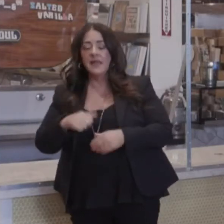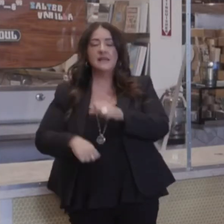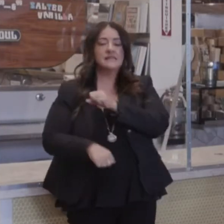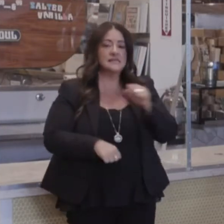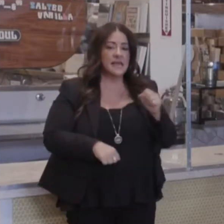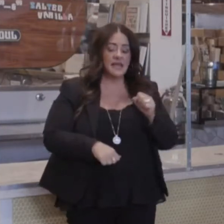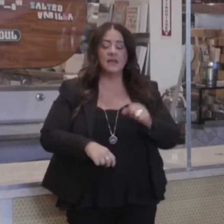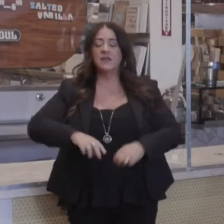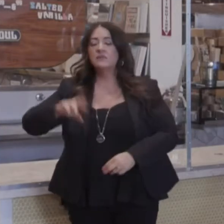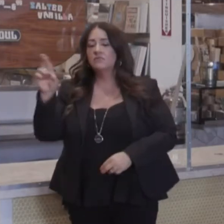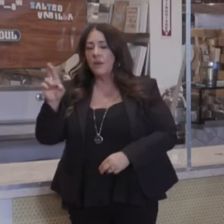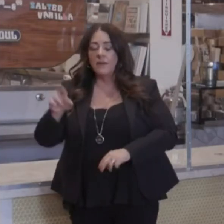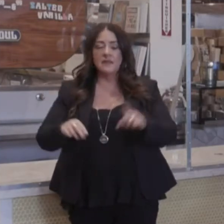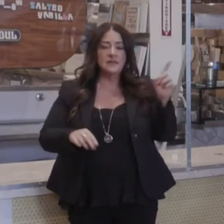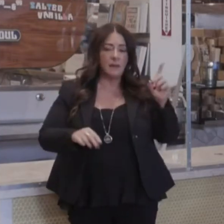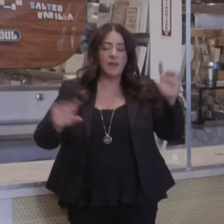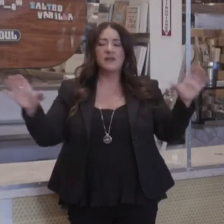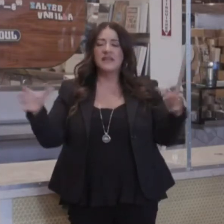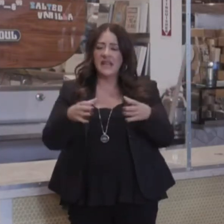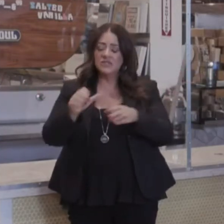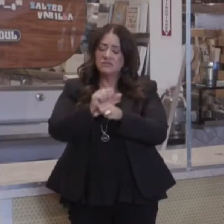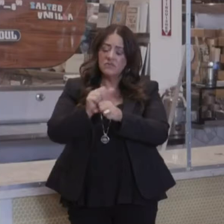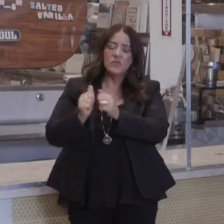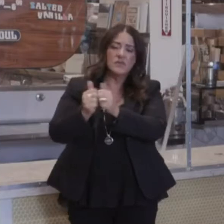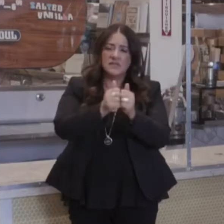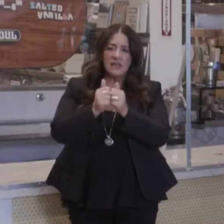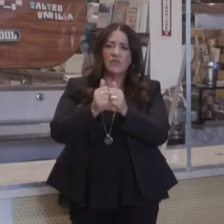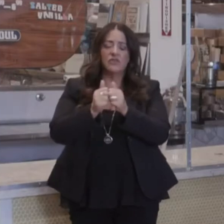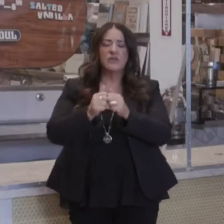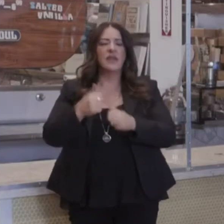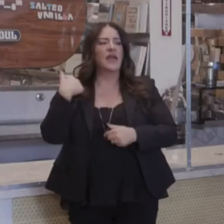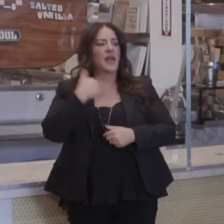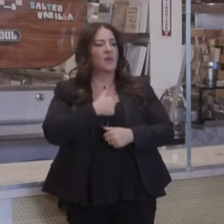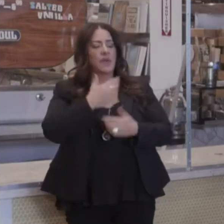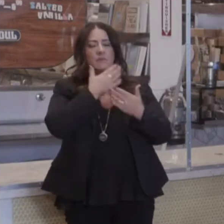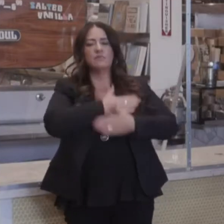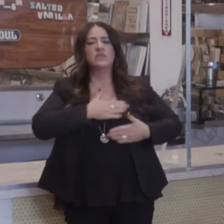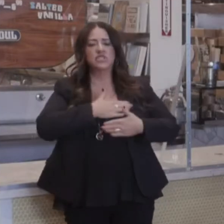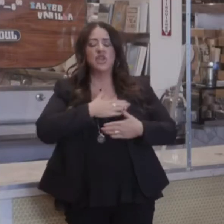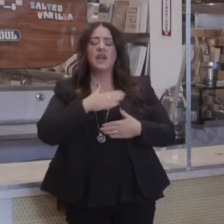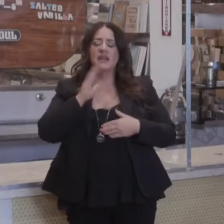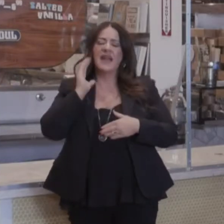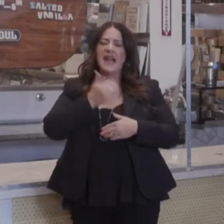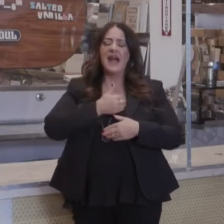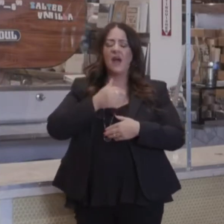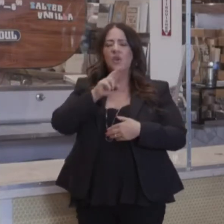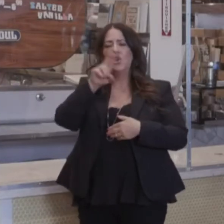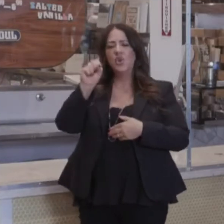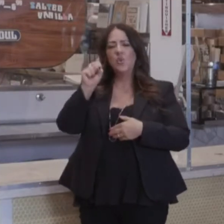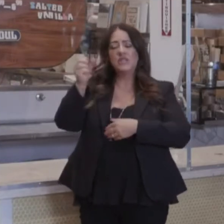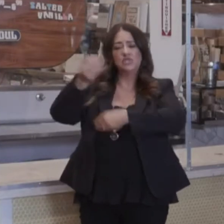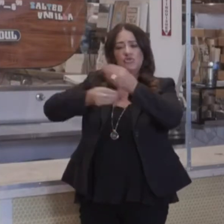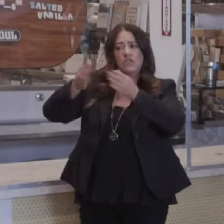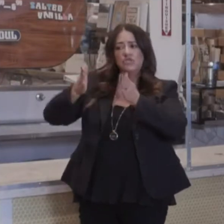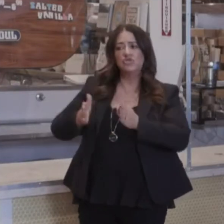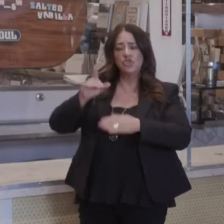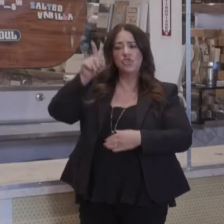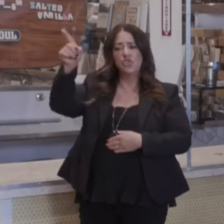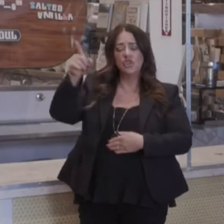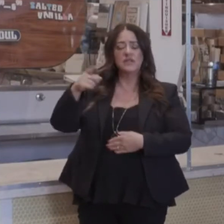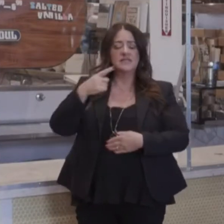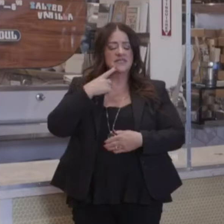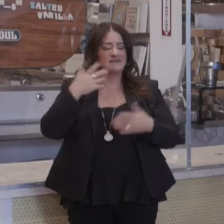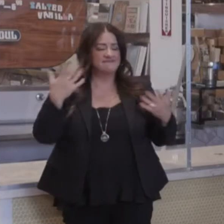our actions were guided by the economic advice of U.S. Treasurer Janet Yellen, when she said the price of doing too